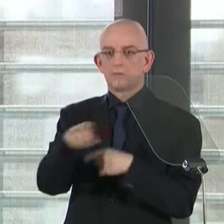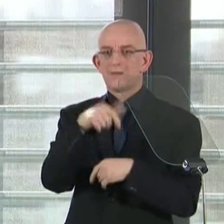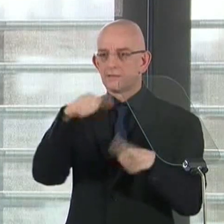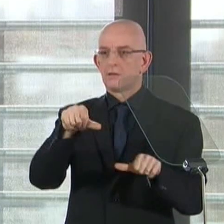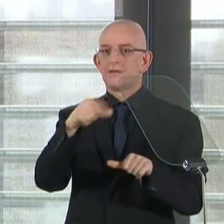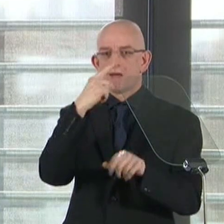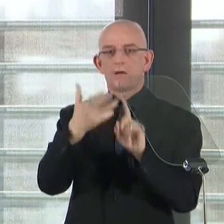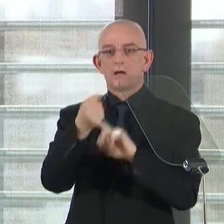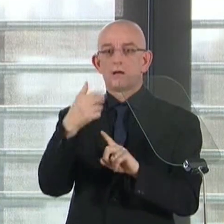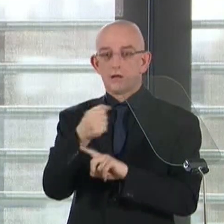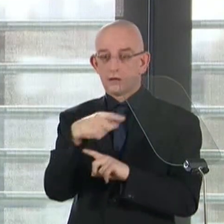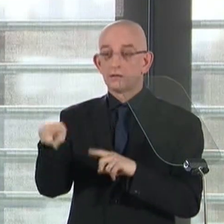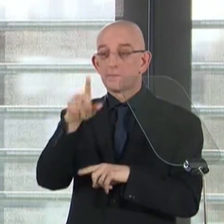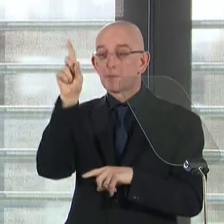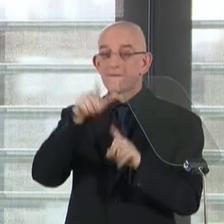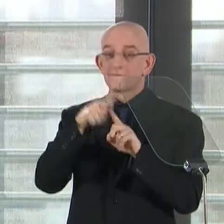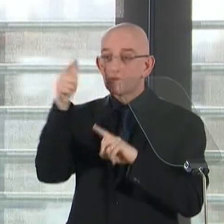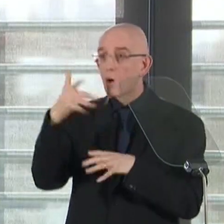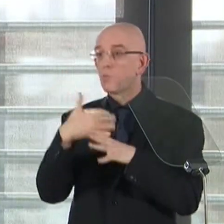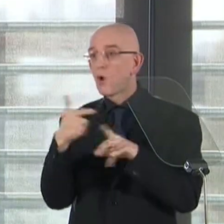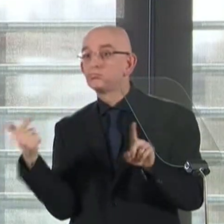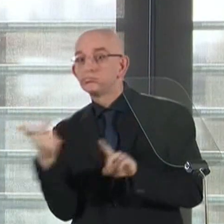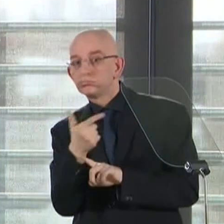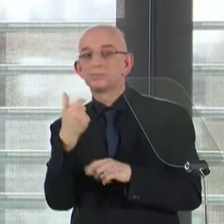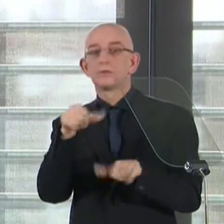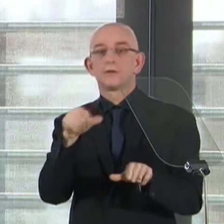to access their work.